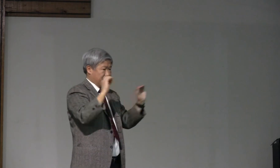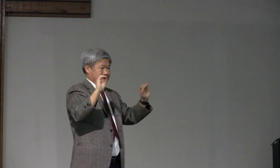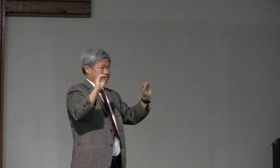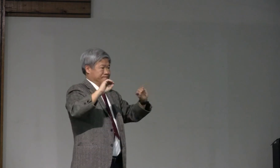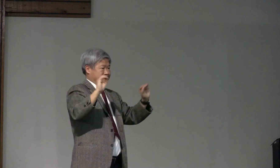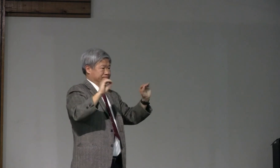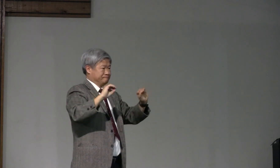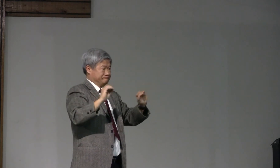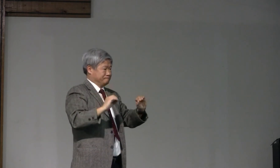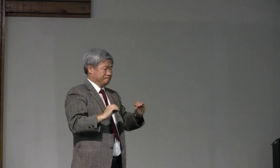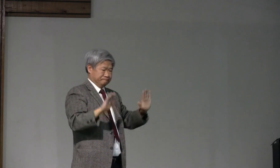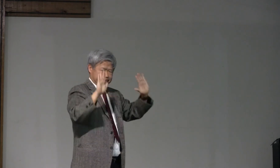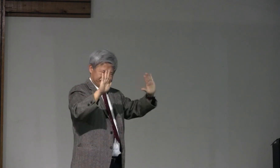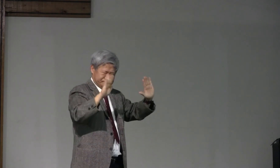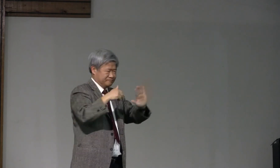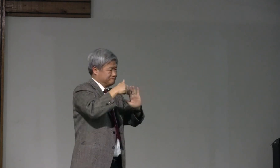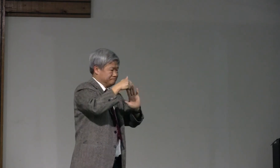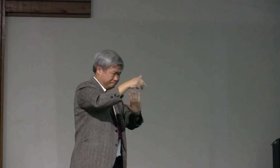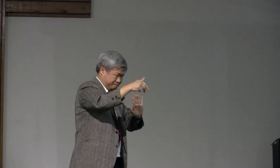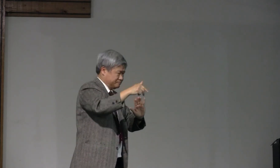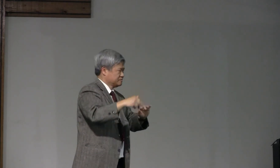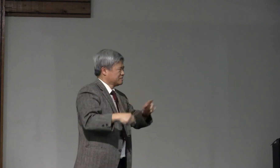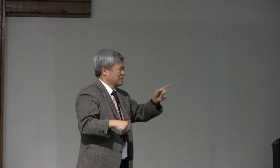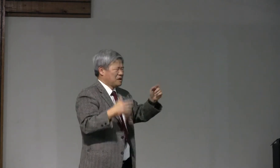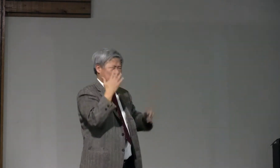So his family didn't see him anymore.